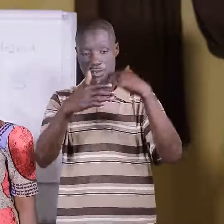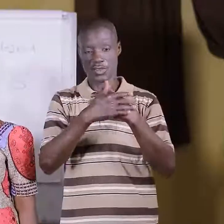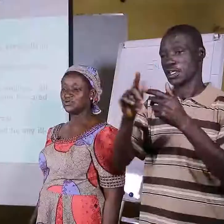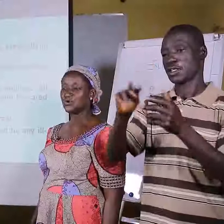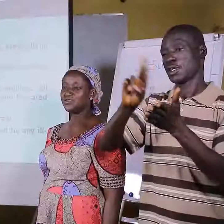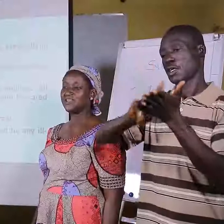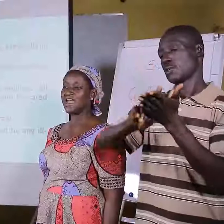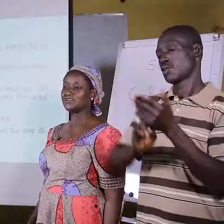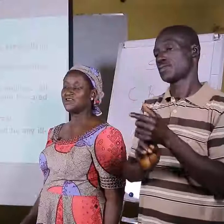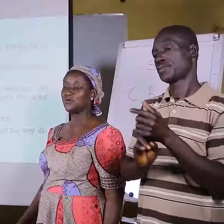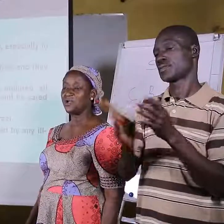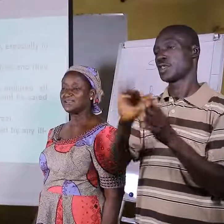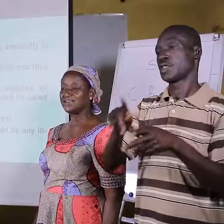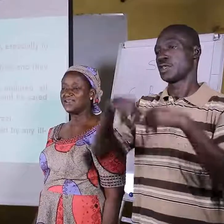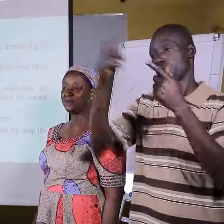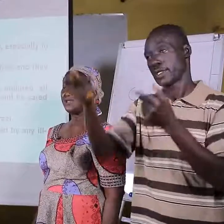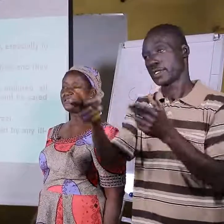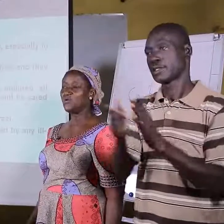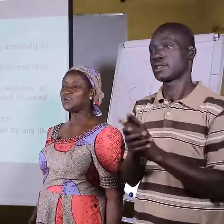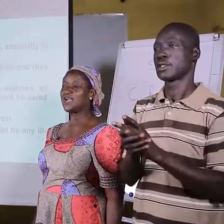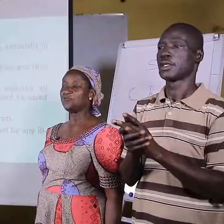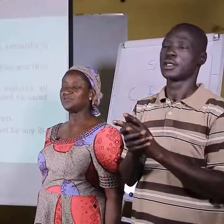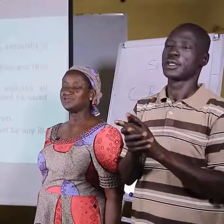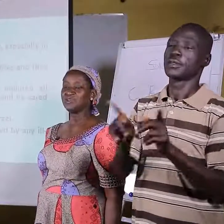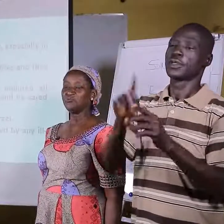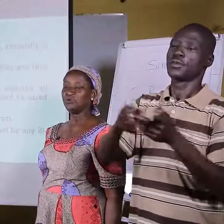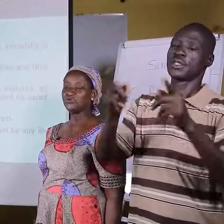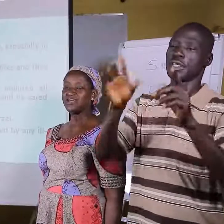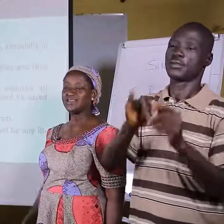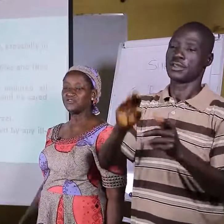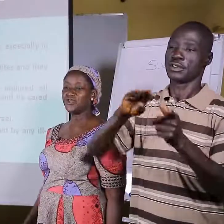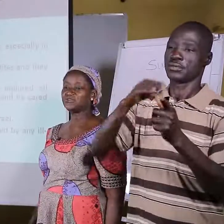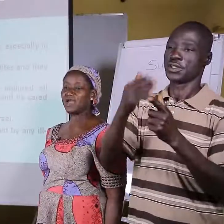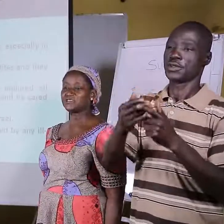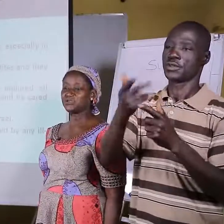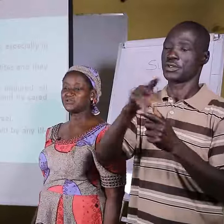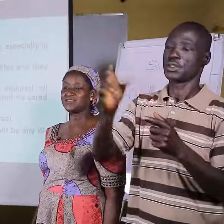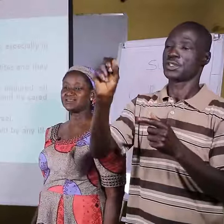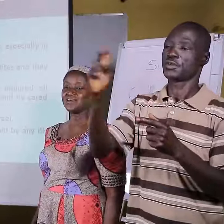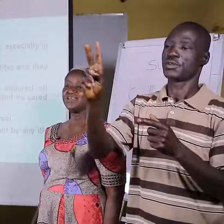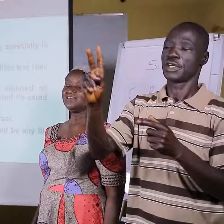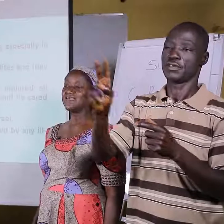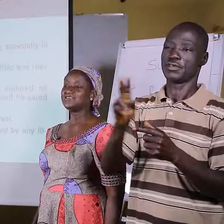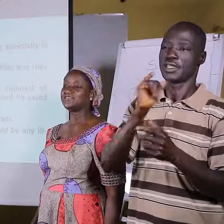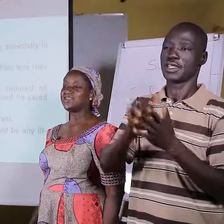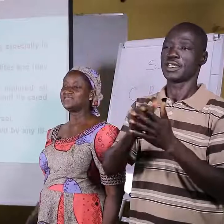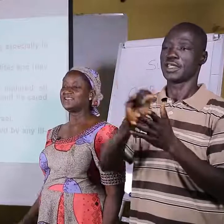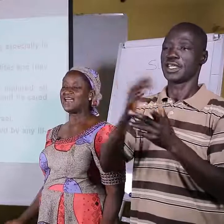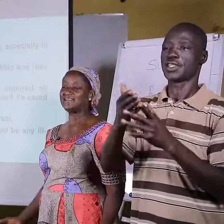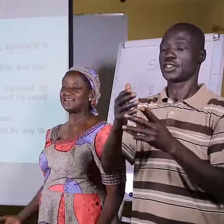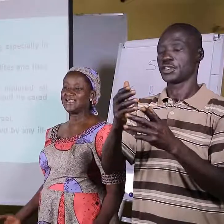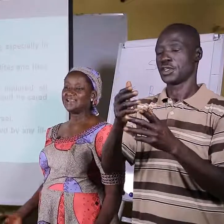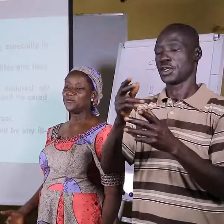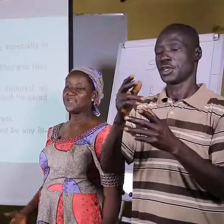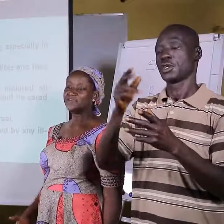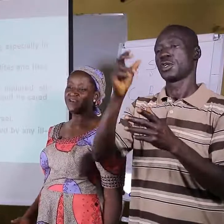report. So they actually went. But what happened between the 12 spies, my students? Yes, you tend to see